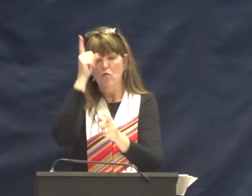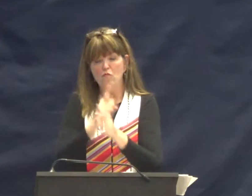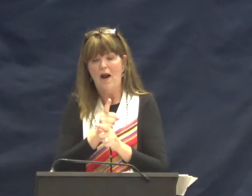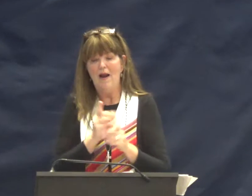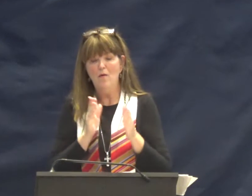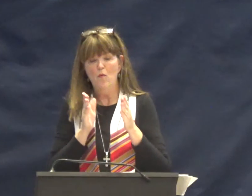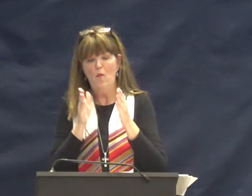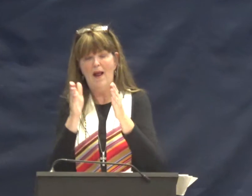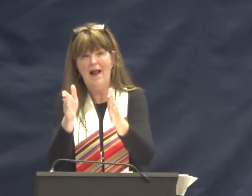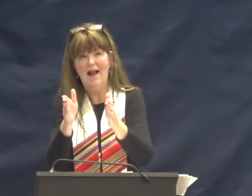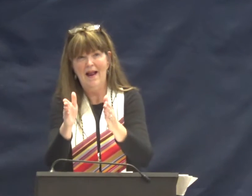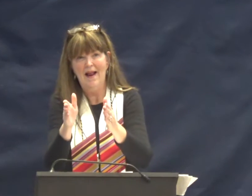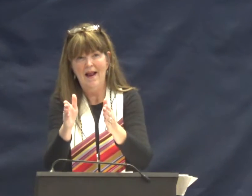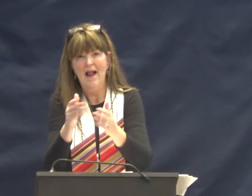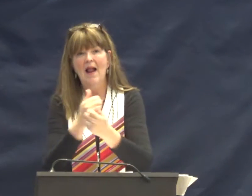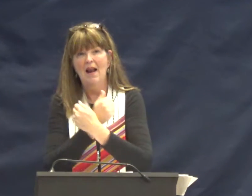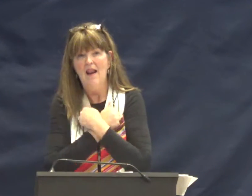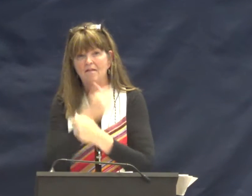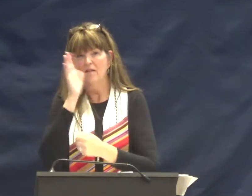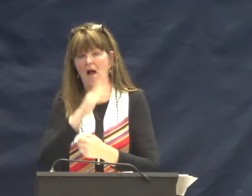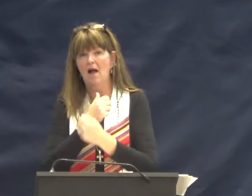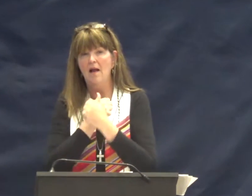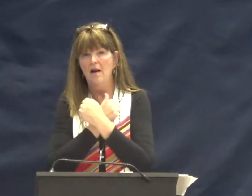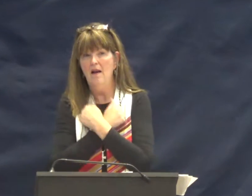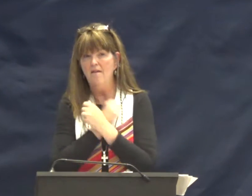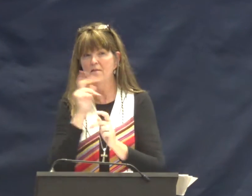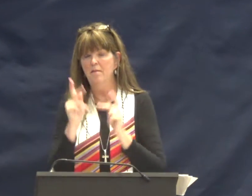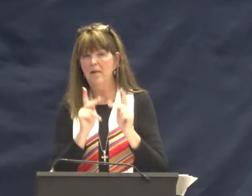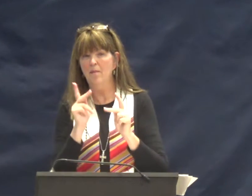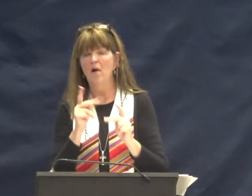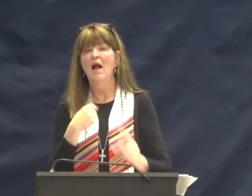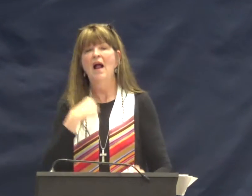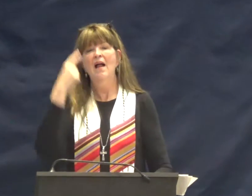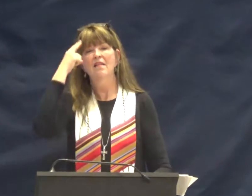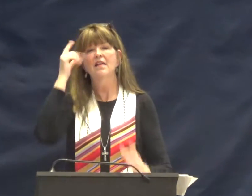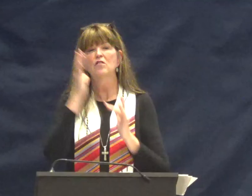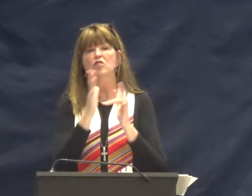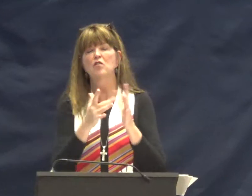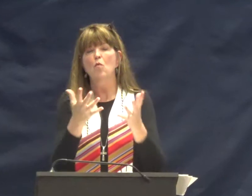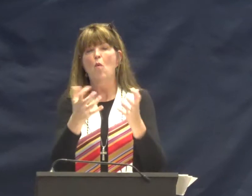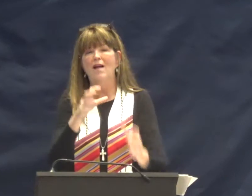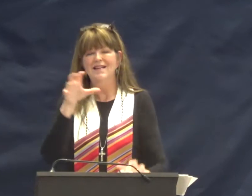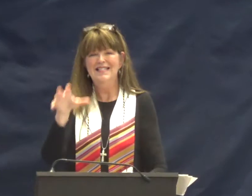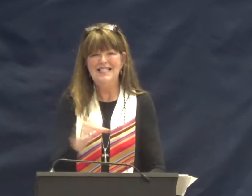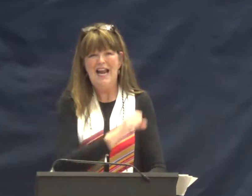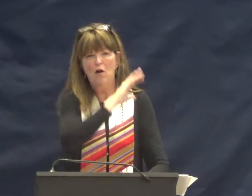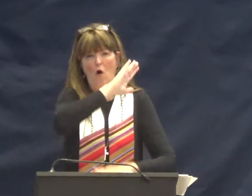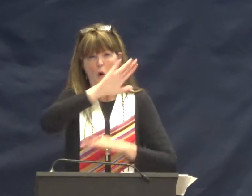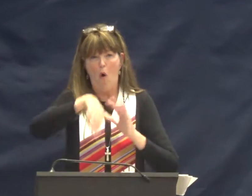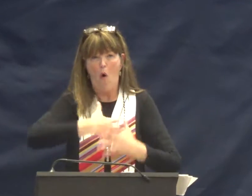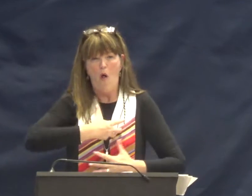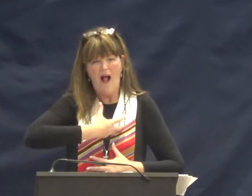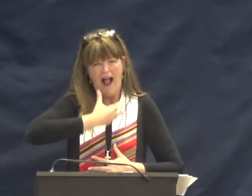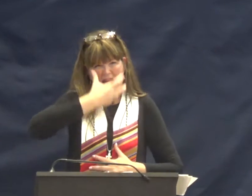that those are the things that block us or prevent us from following the way of Jesus, that prevent us from loving all